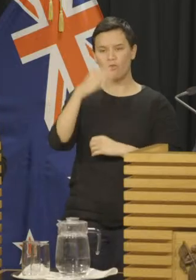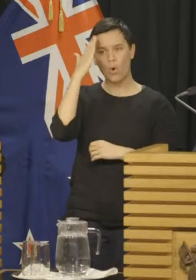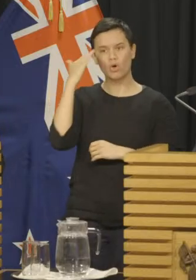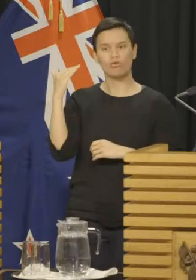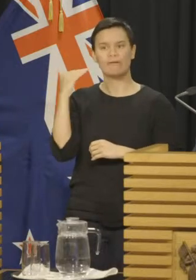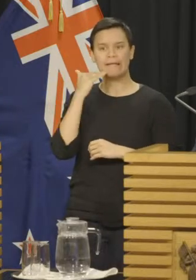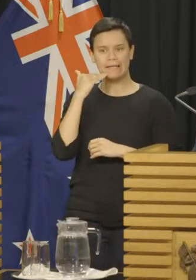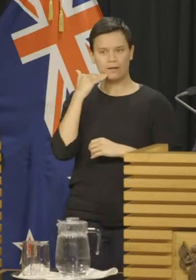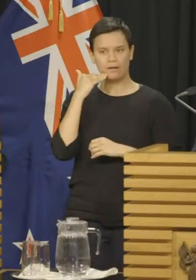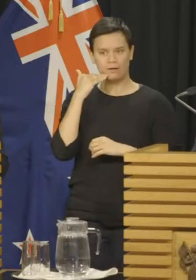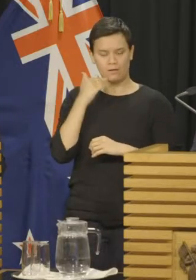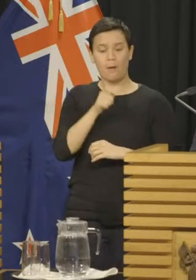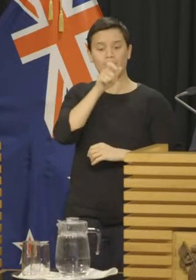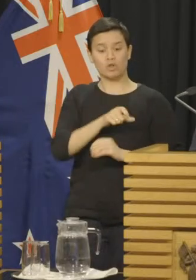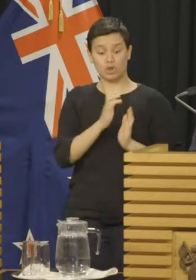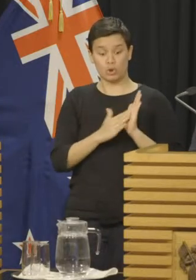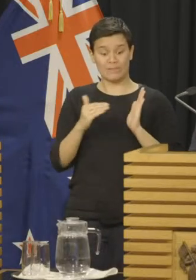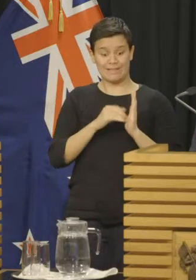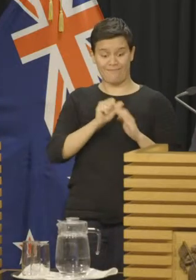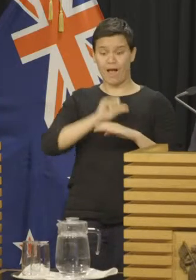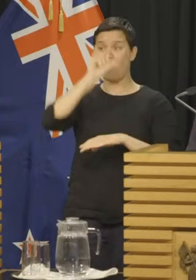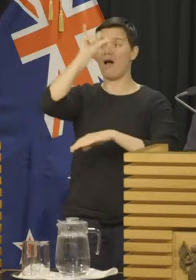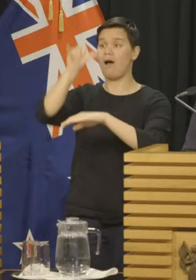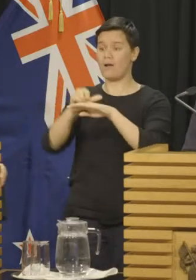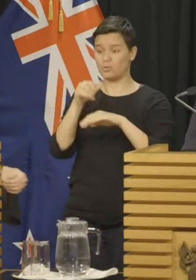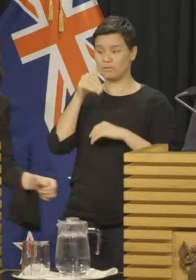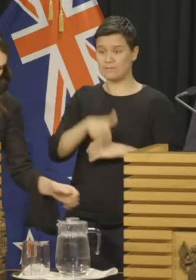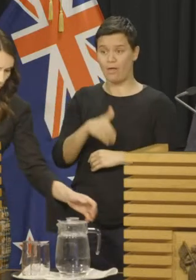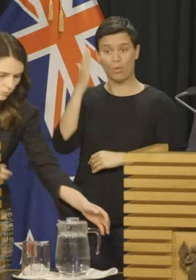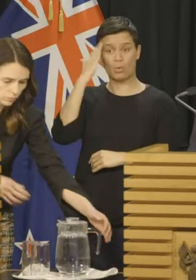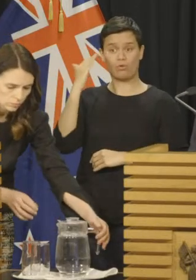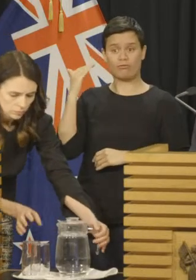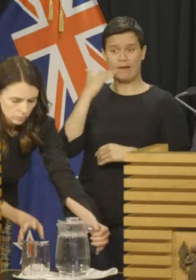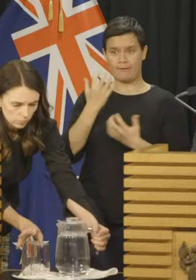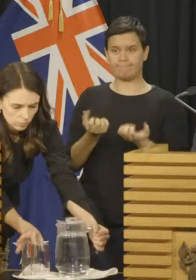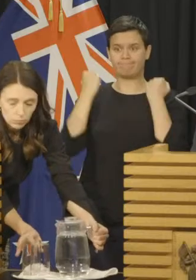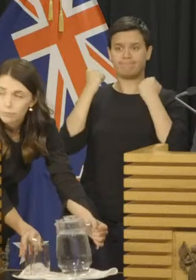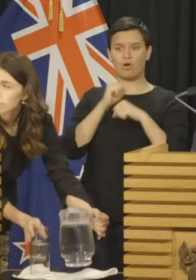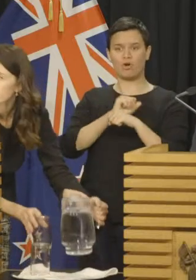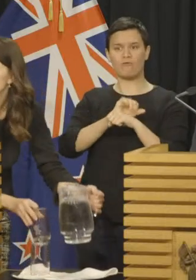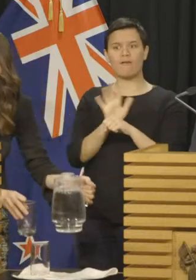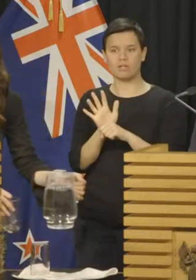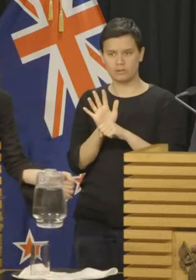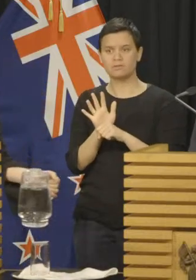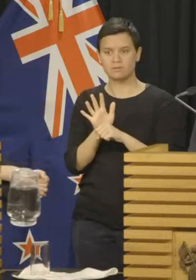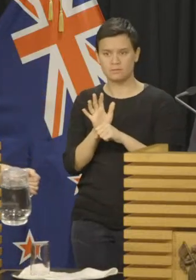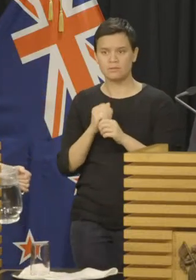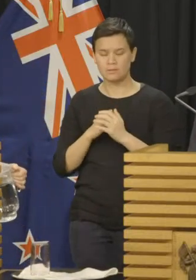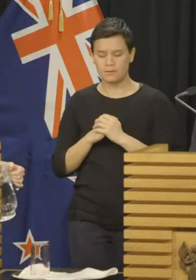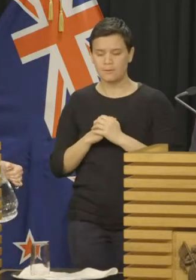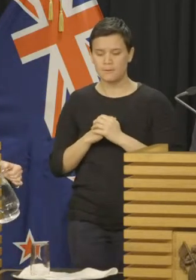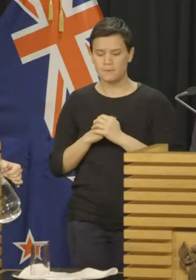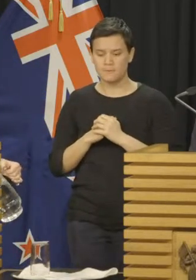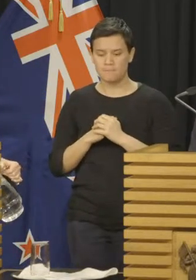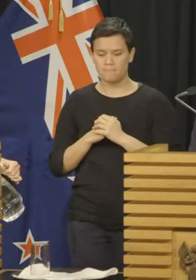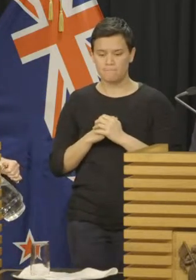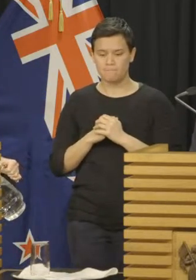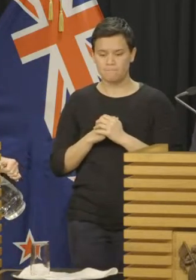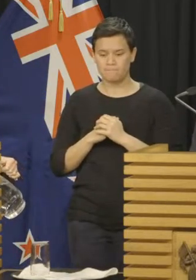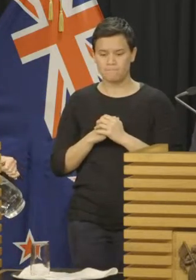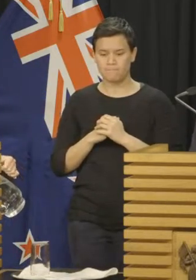Tested positive? Yes, I'll leave that to Minister Hickins. Yeah, so we have asked for a second test to be undertaken, so we've relayed that